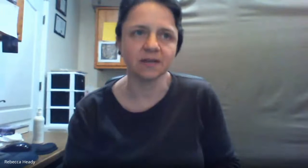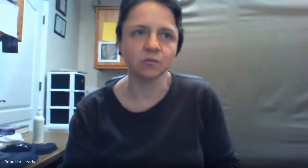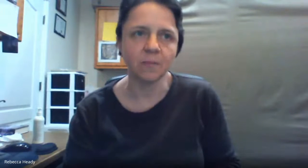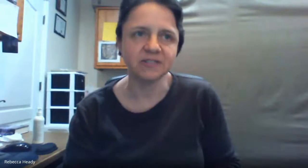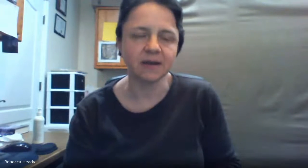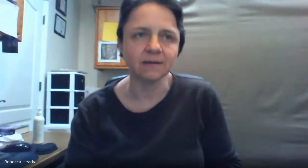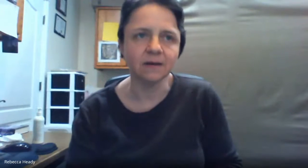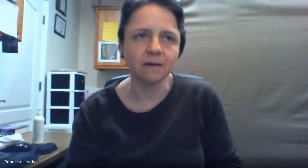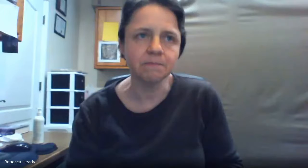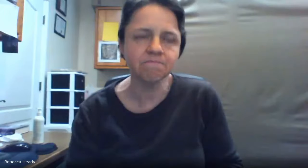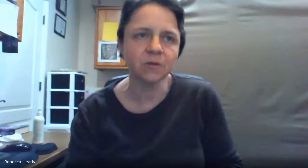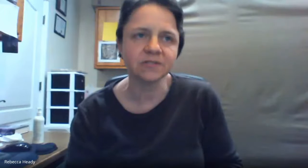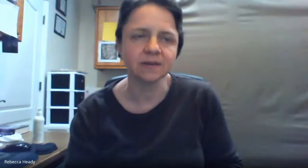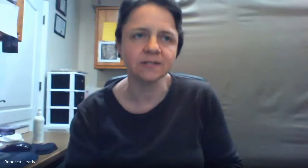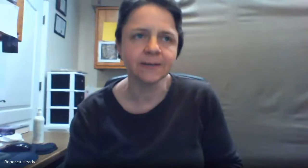things, representing those things.